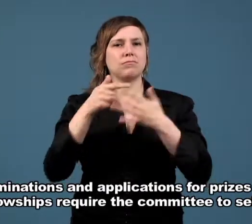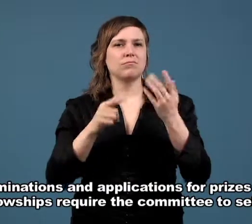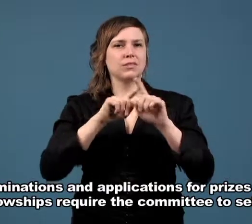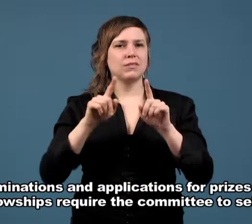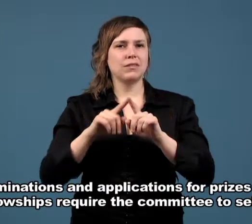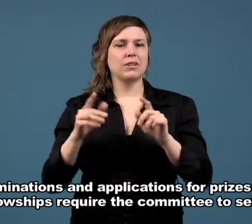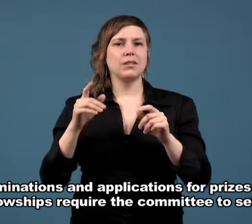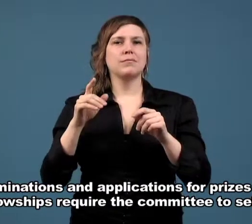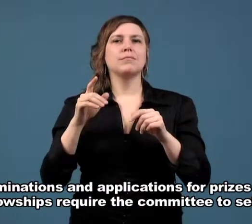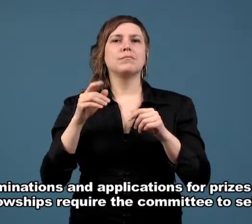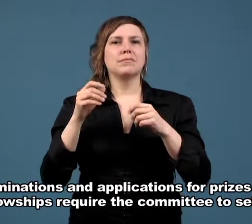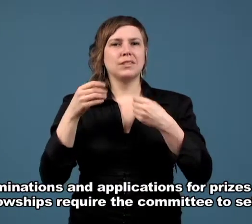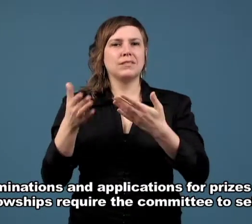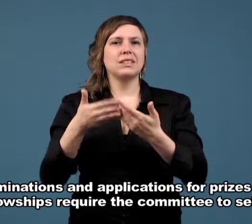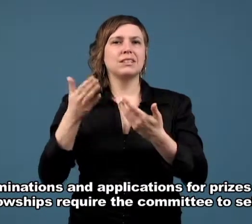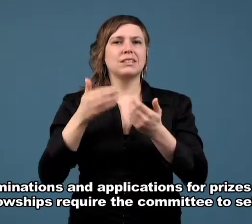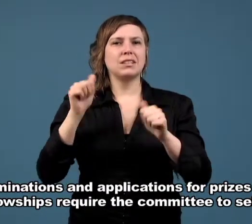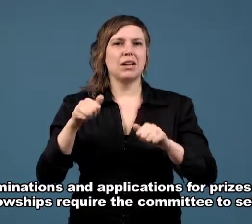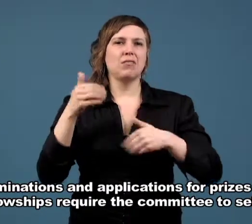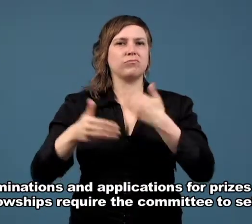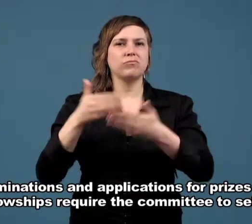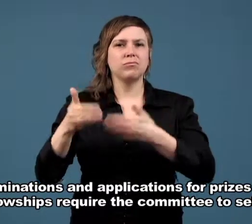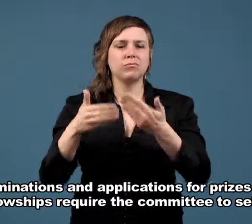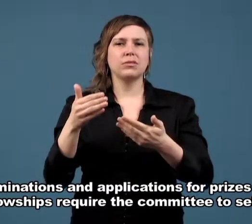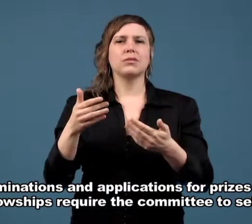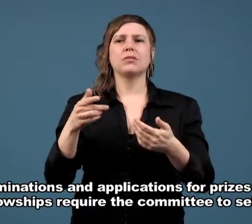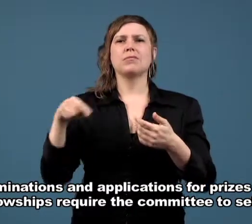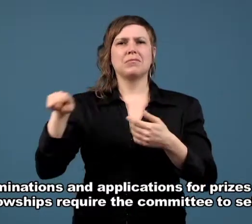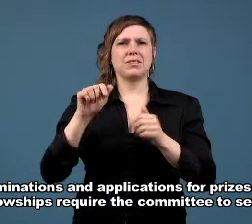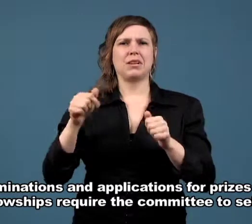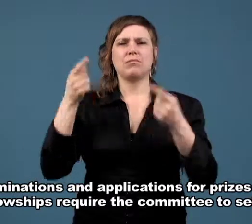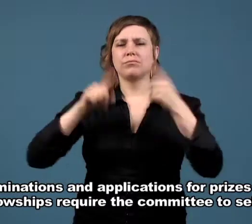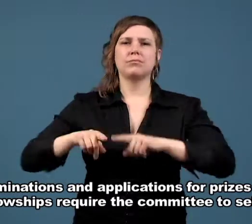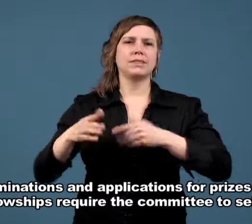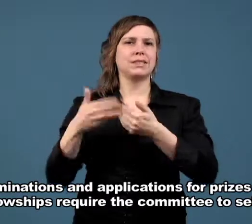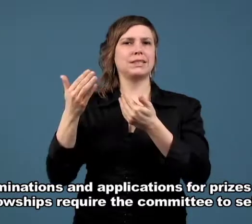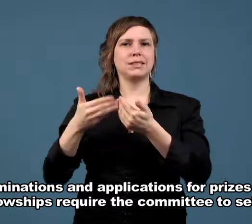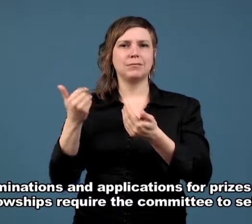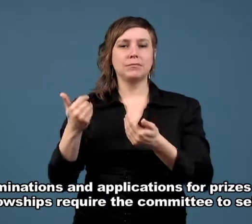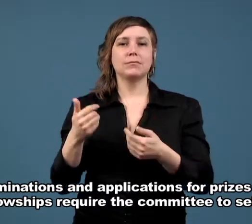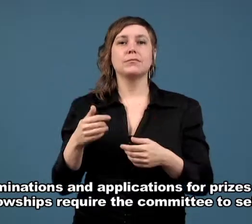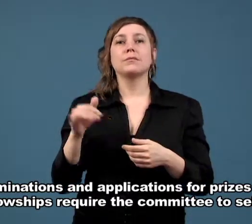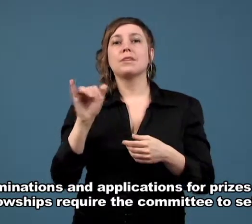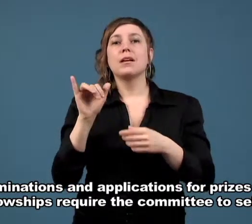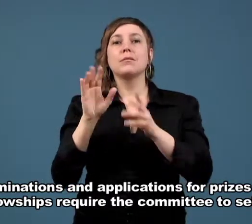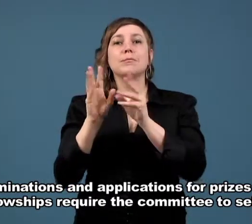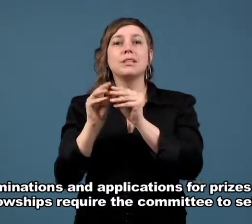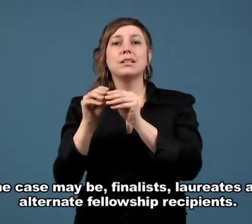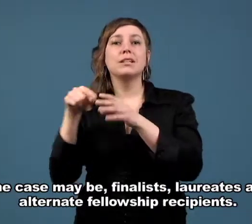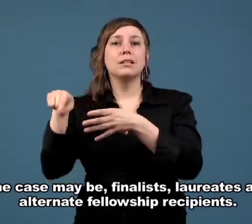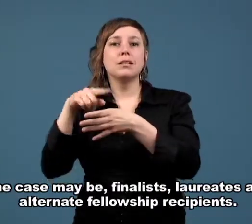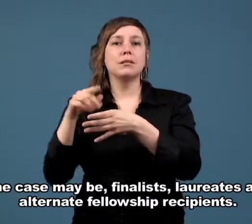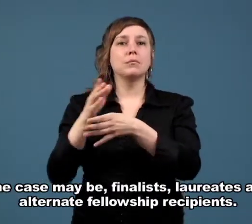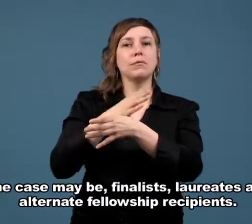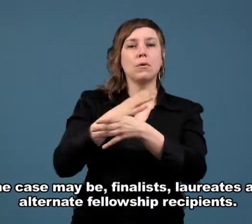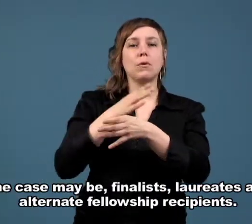Nominations and applications for prizes and fellowships require the committee to select, as the case may